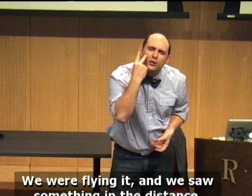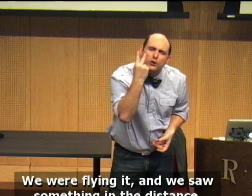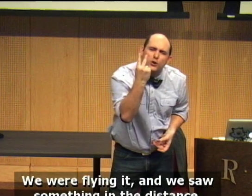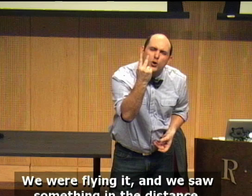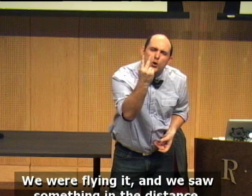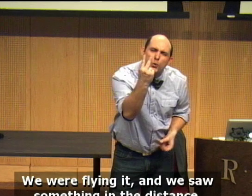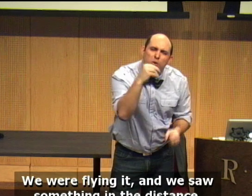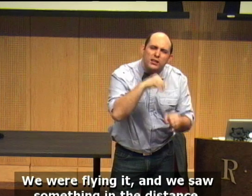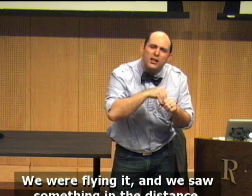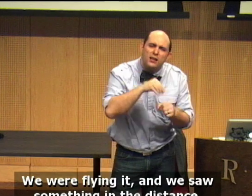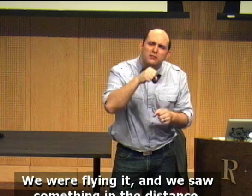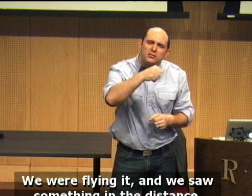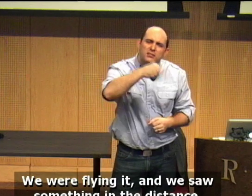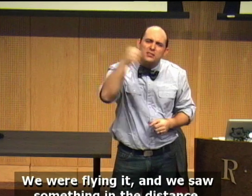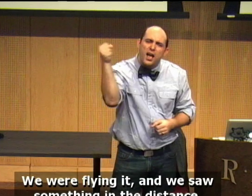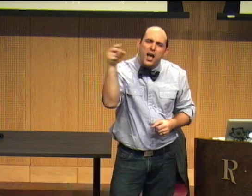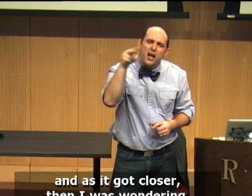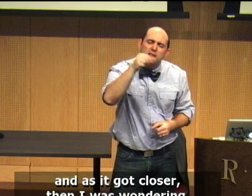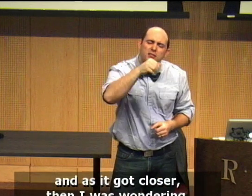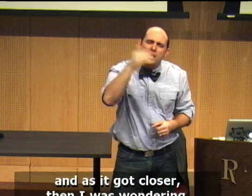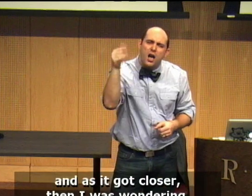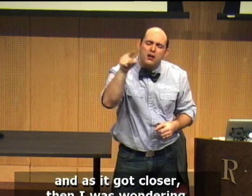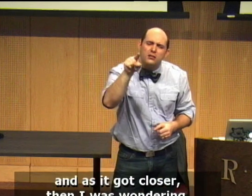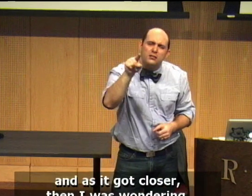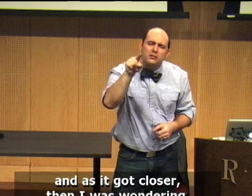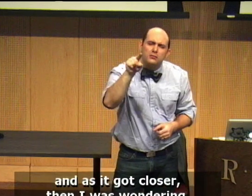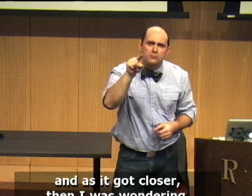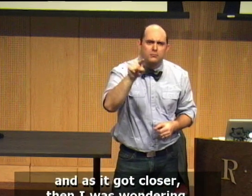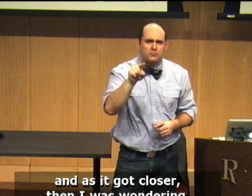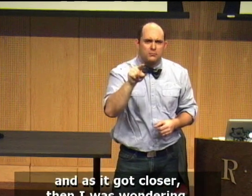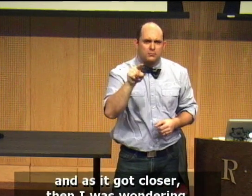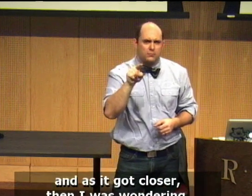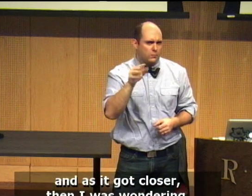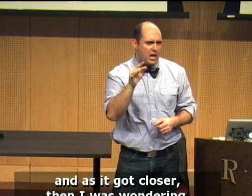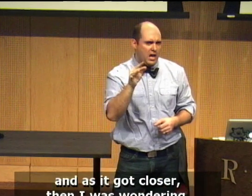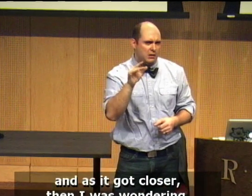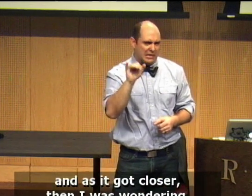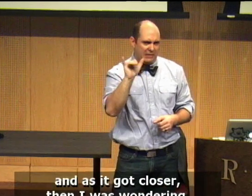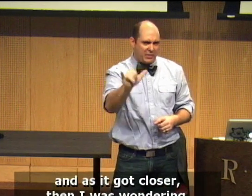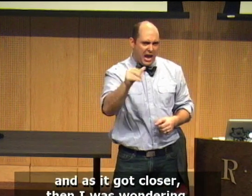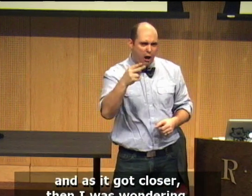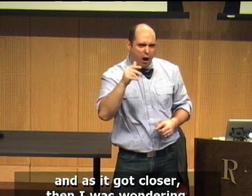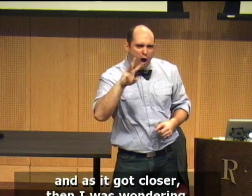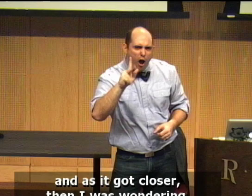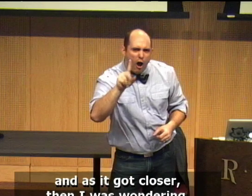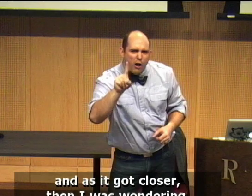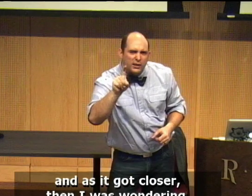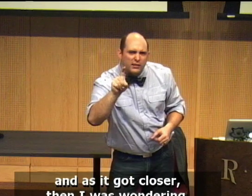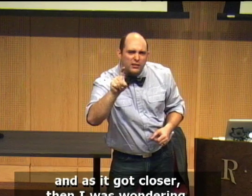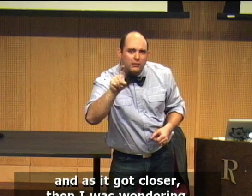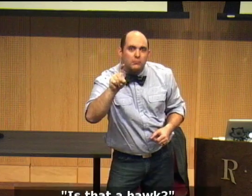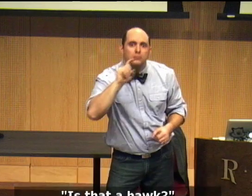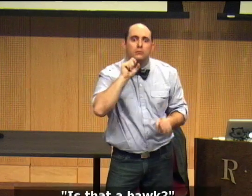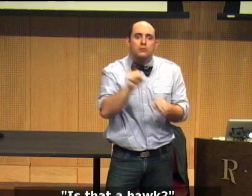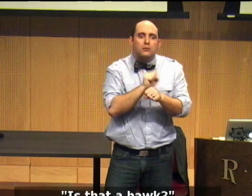the distance. And as it got closer, then I was wondering, is that a